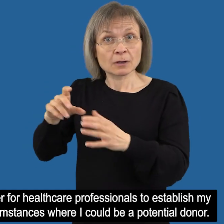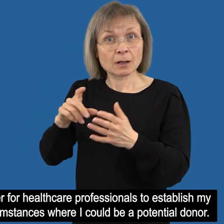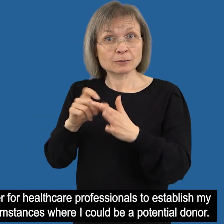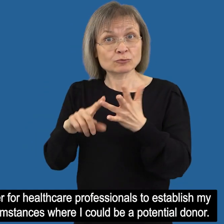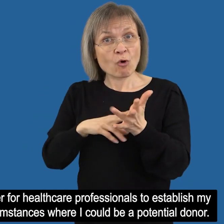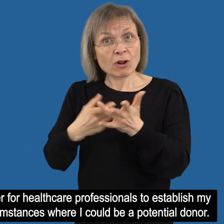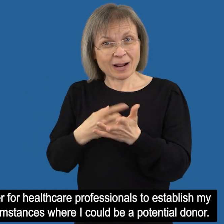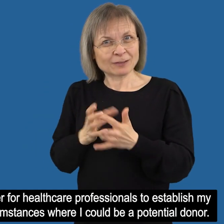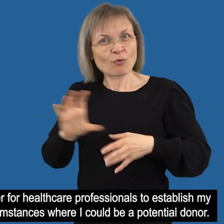potential donor.